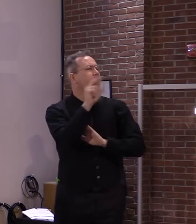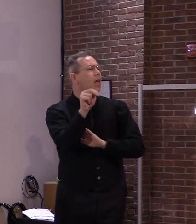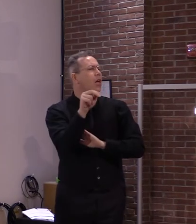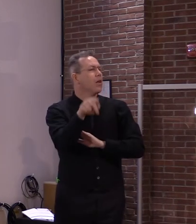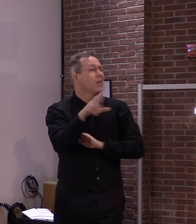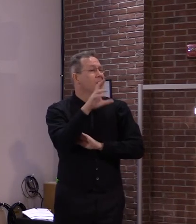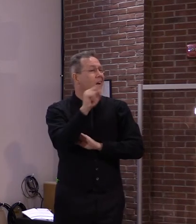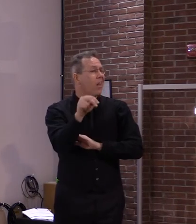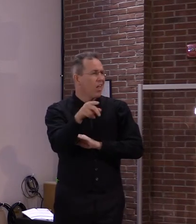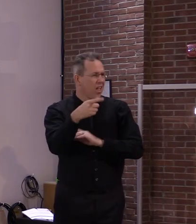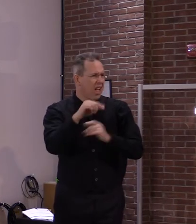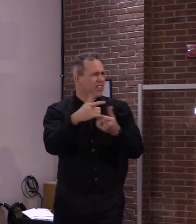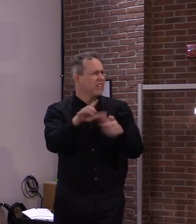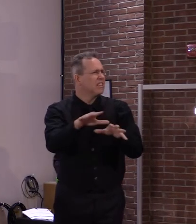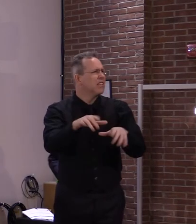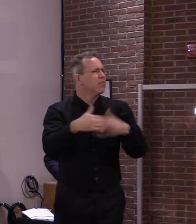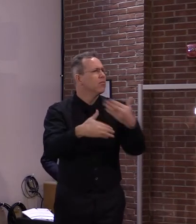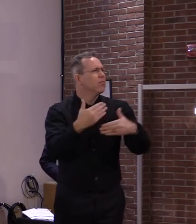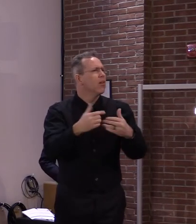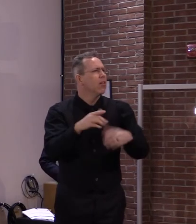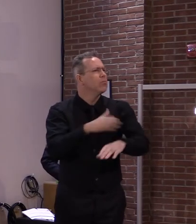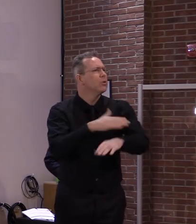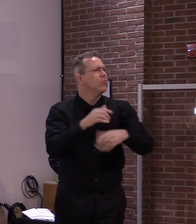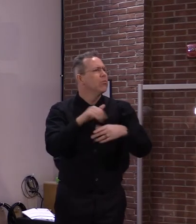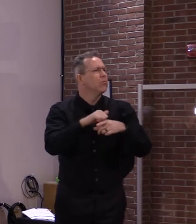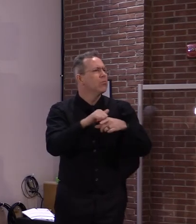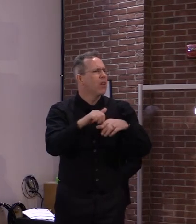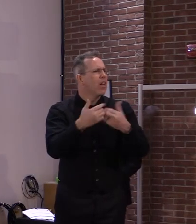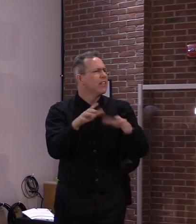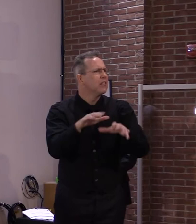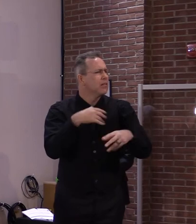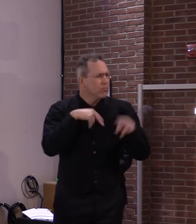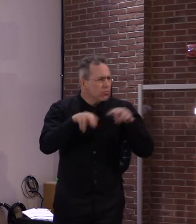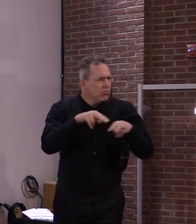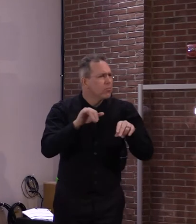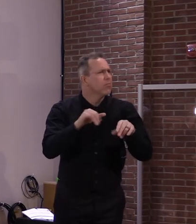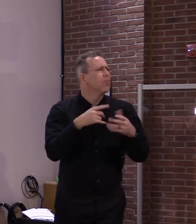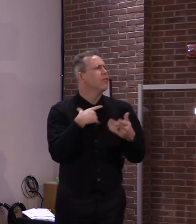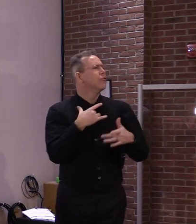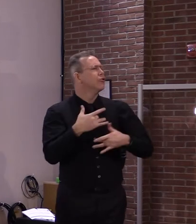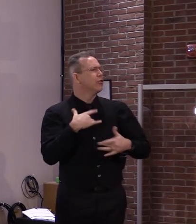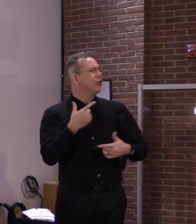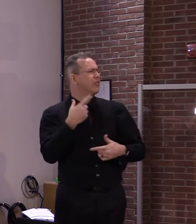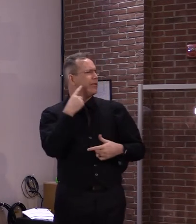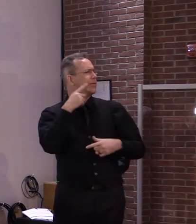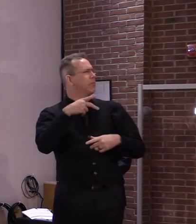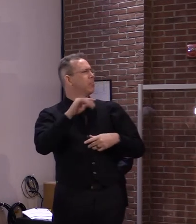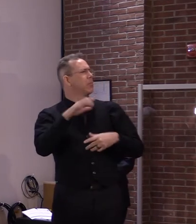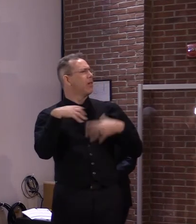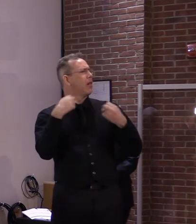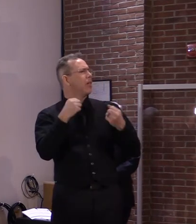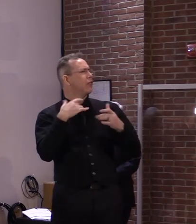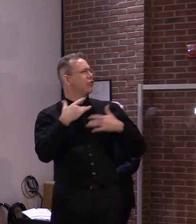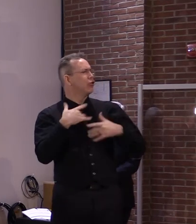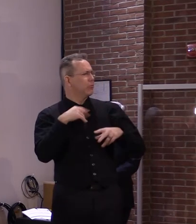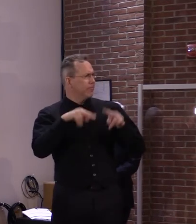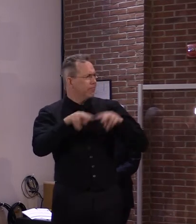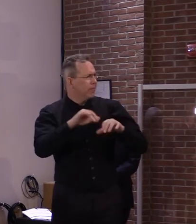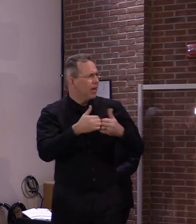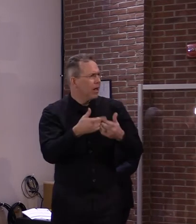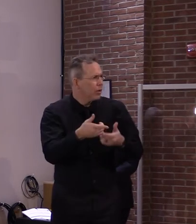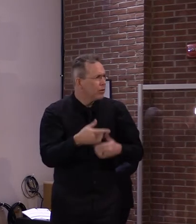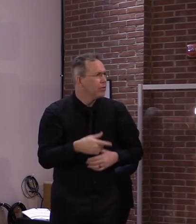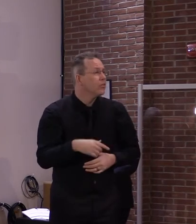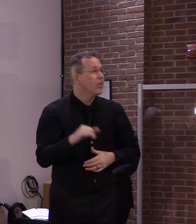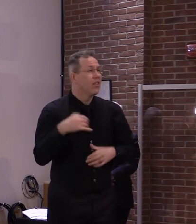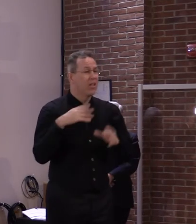better understand what were some of the concerns uh from a public health perspective so this meeting that we're going to have on the 9th is